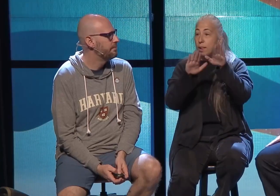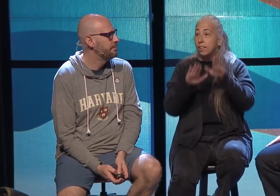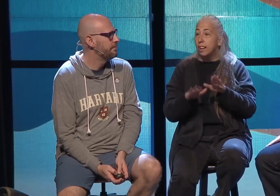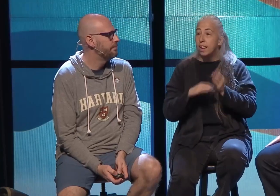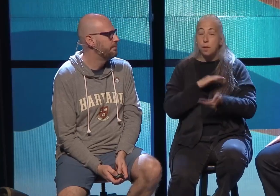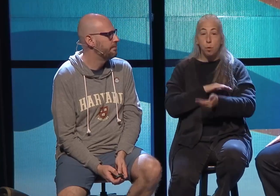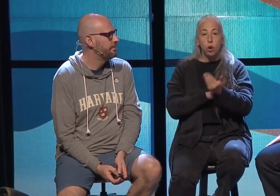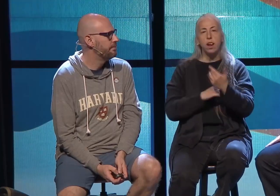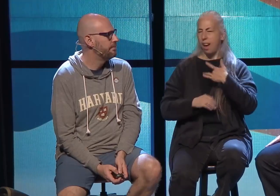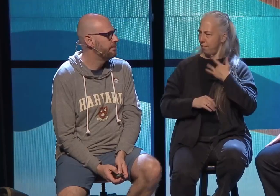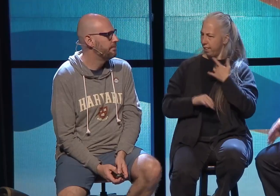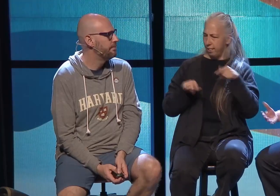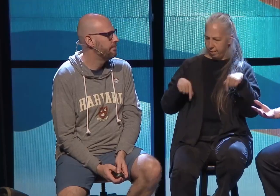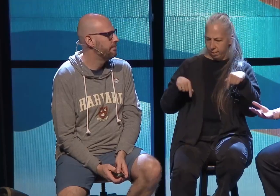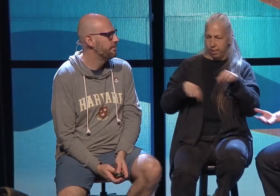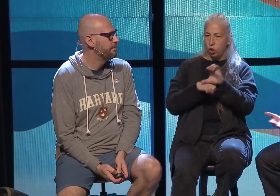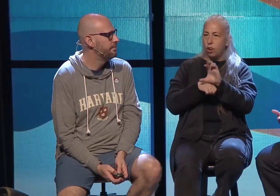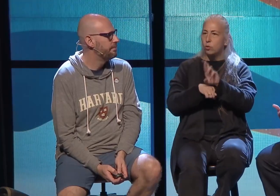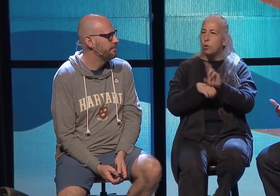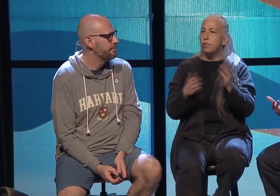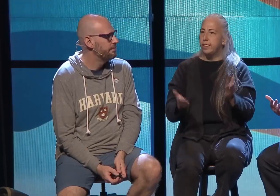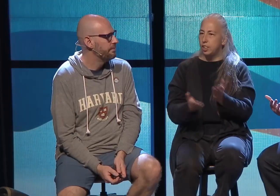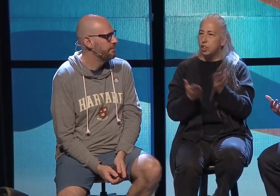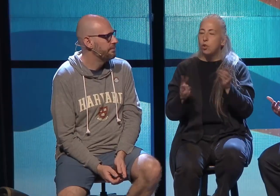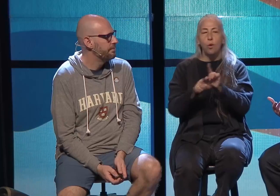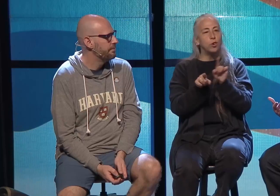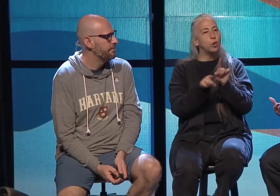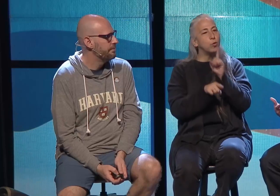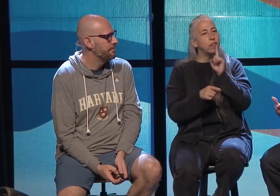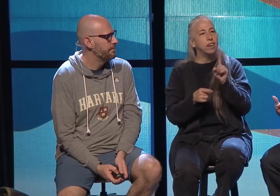too, actually. Like there's just this ease. There's there's